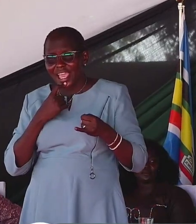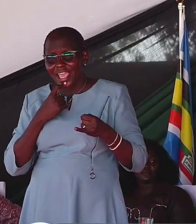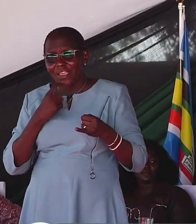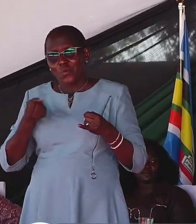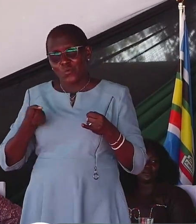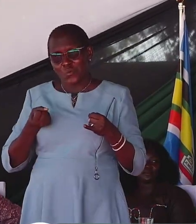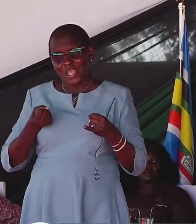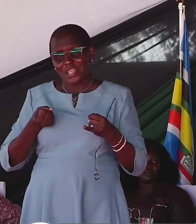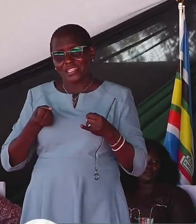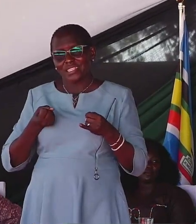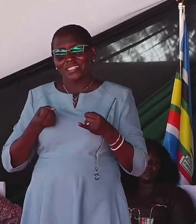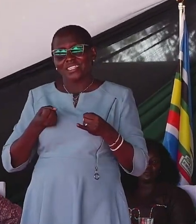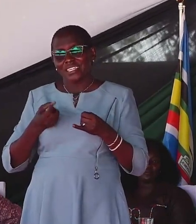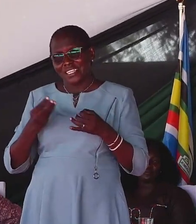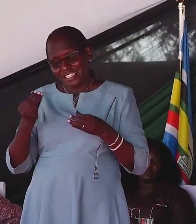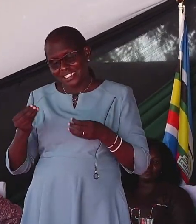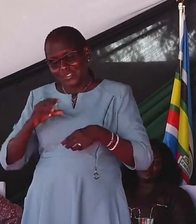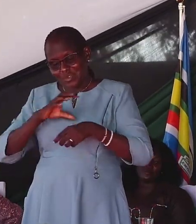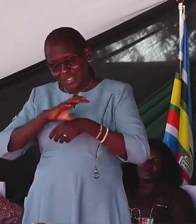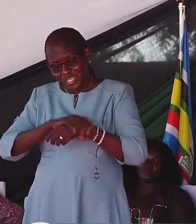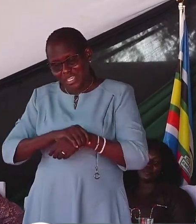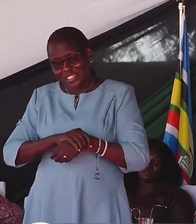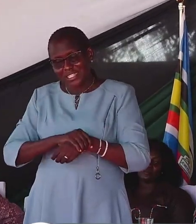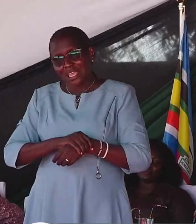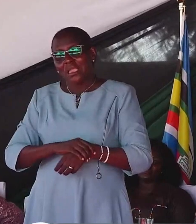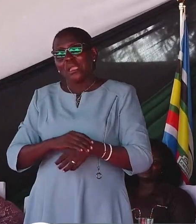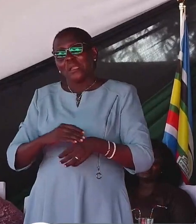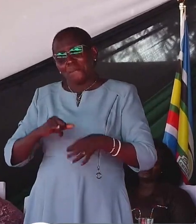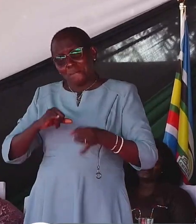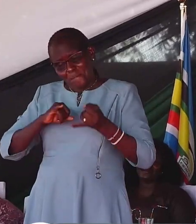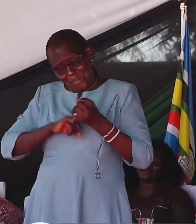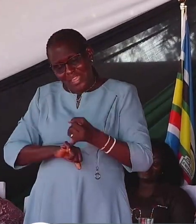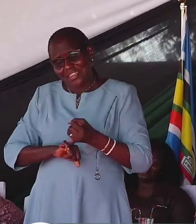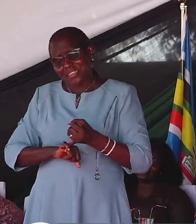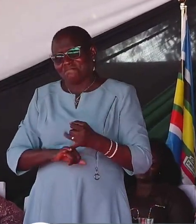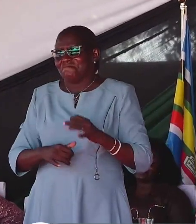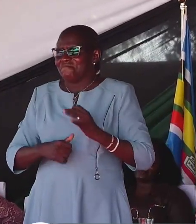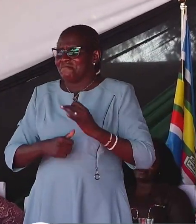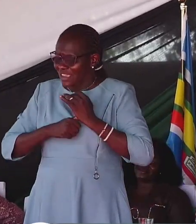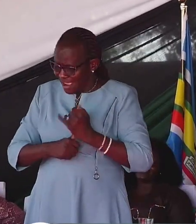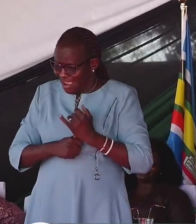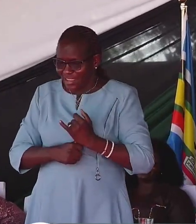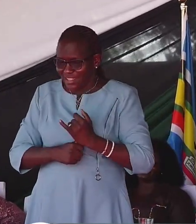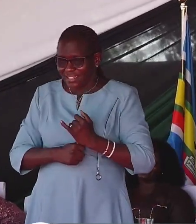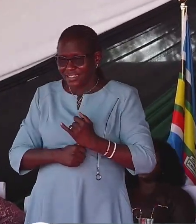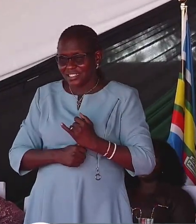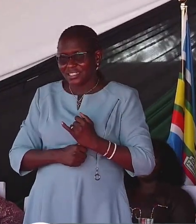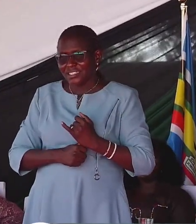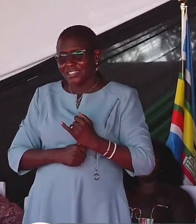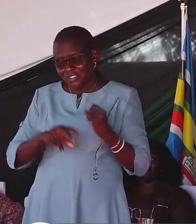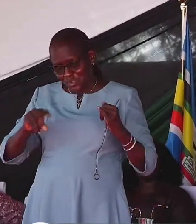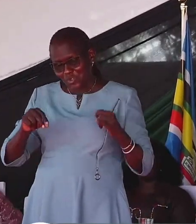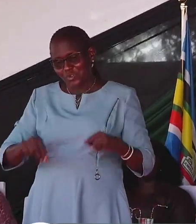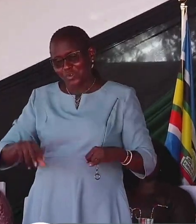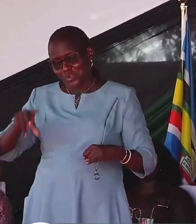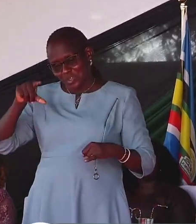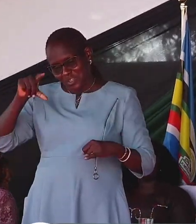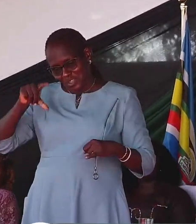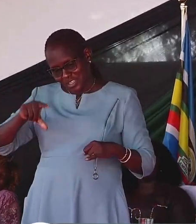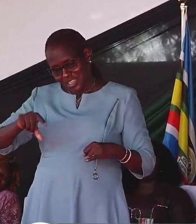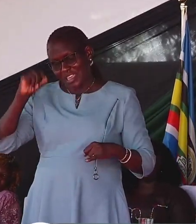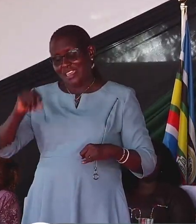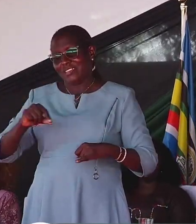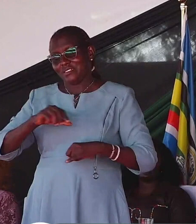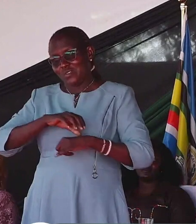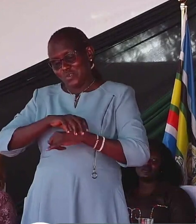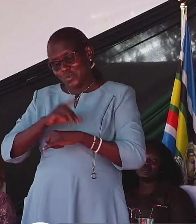marrying is a whole business. So choose either to go with one, or if you don't have anything